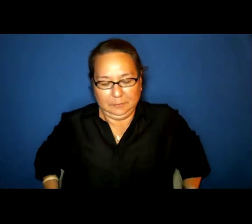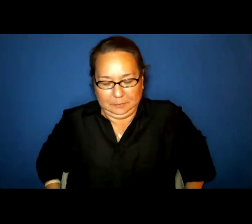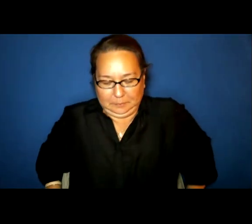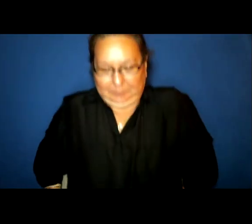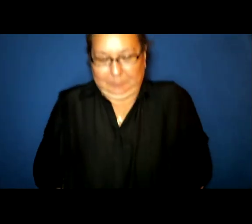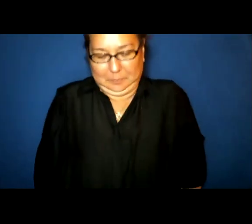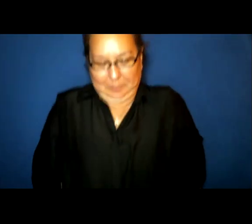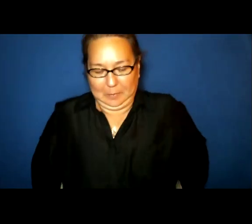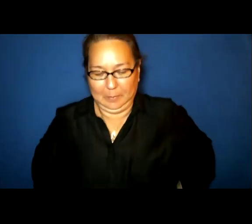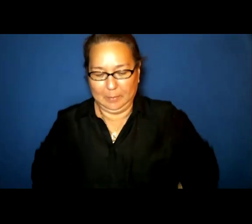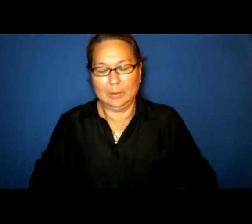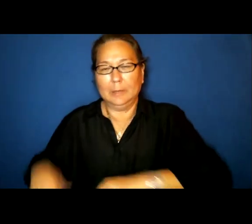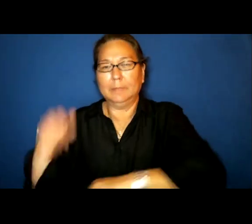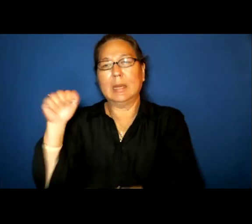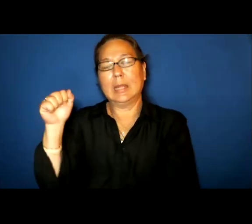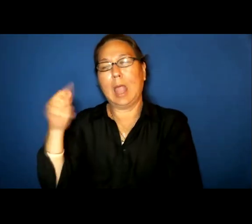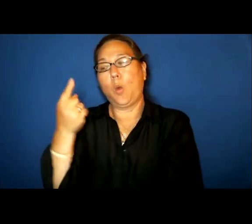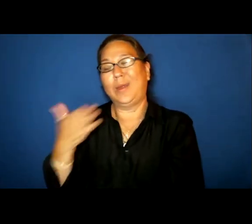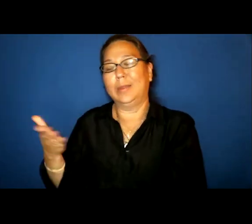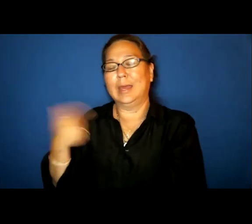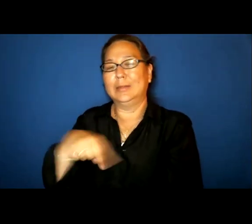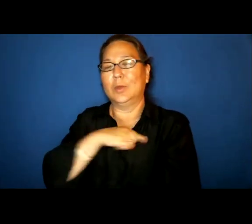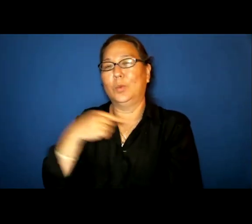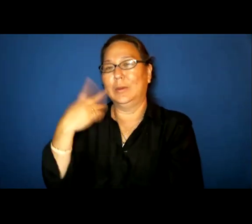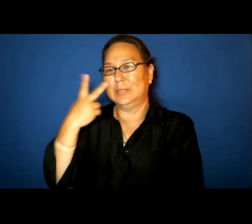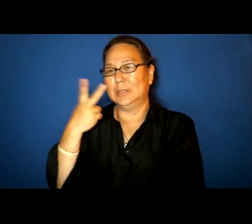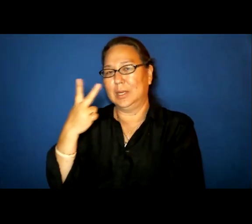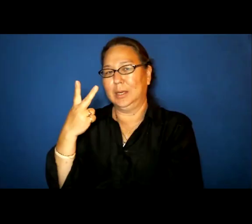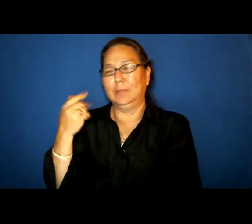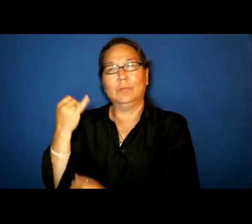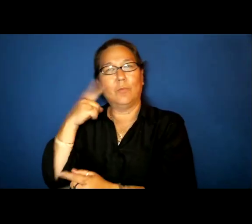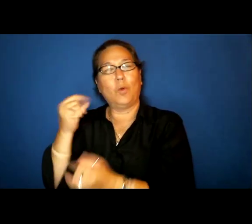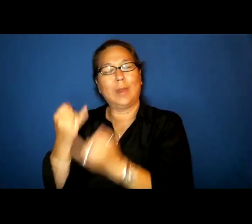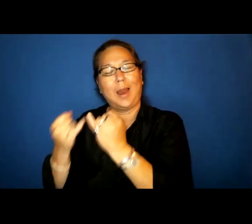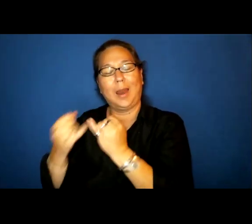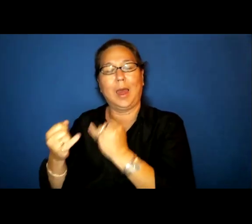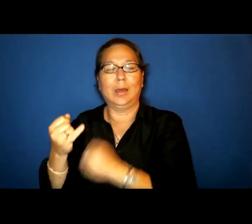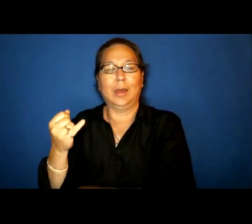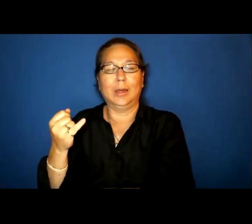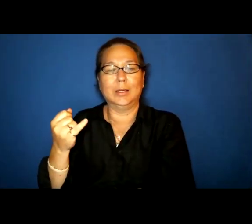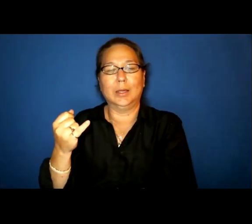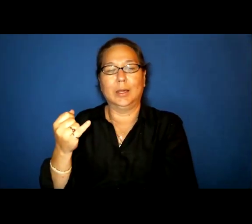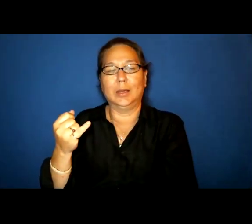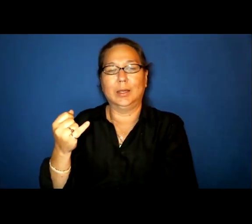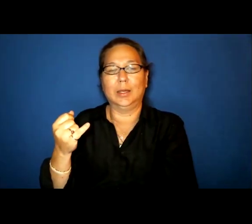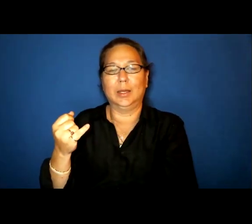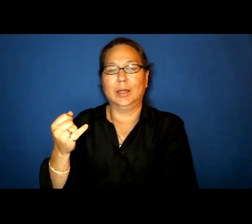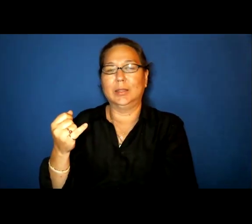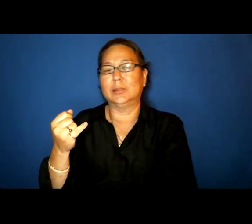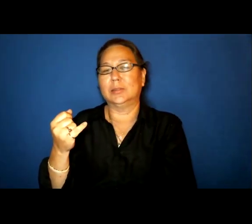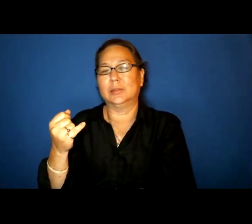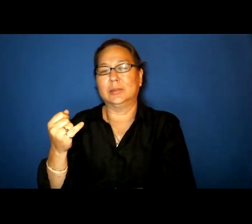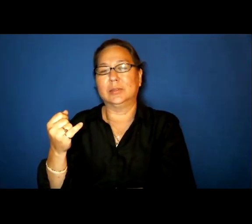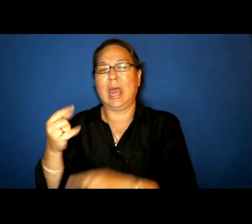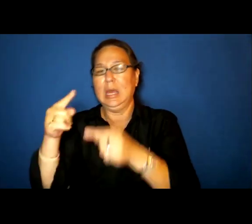one of the things that we have seen over the last 4 admission cycles with points present is that the